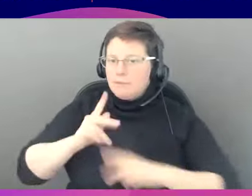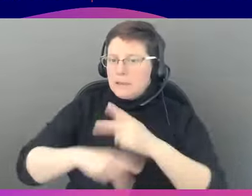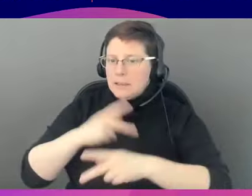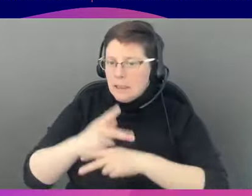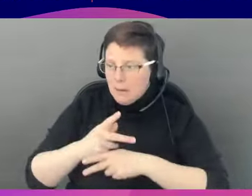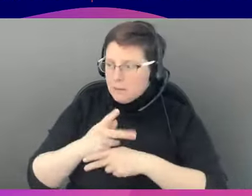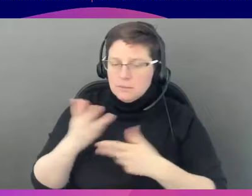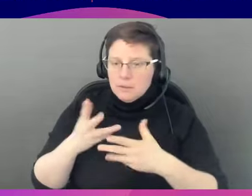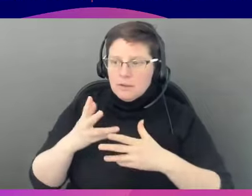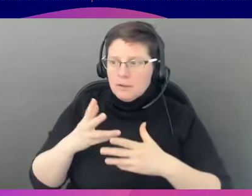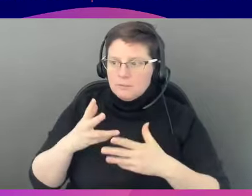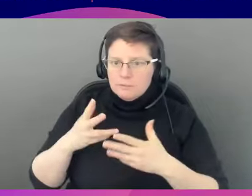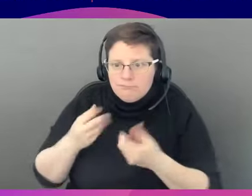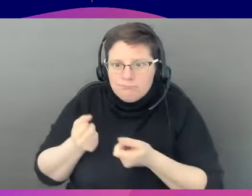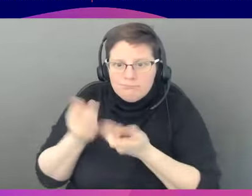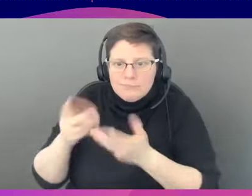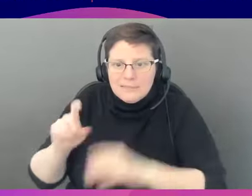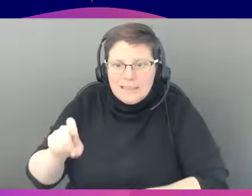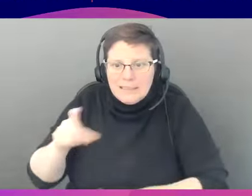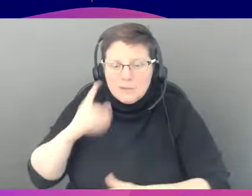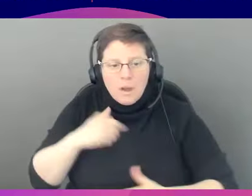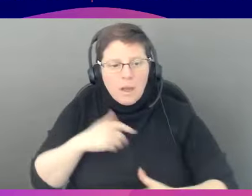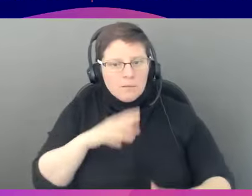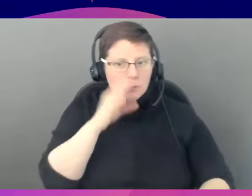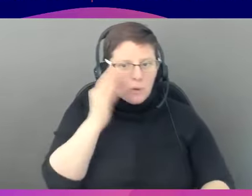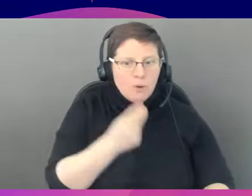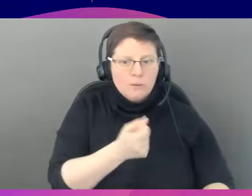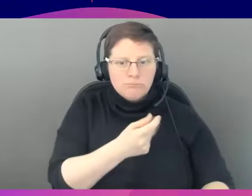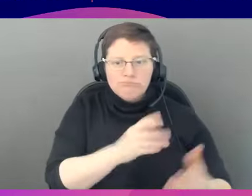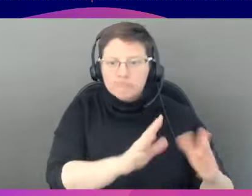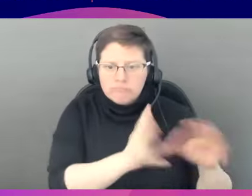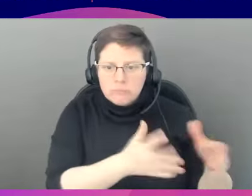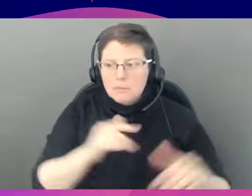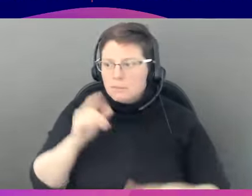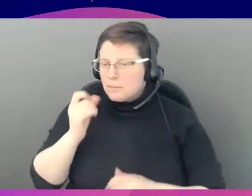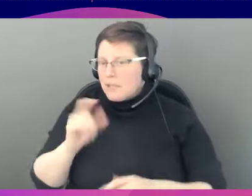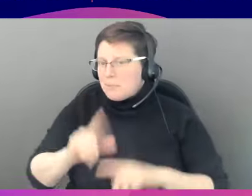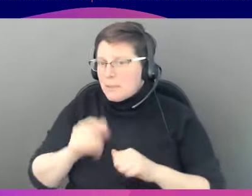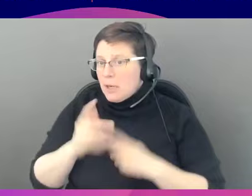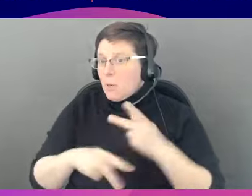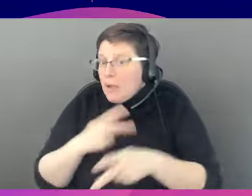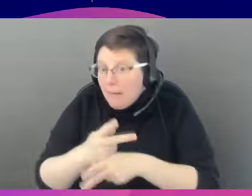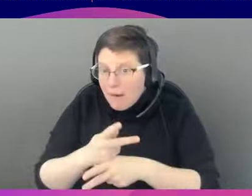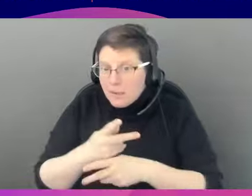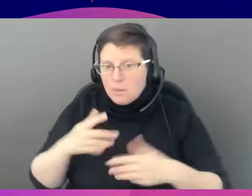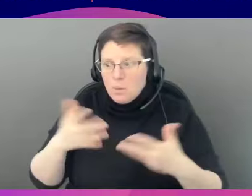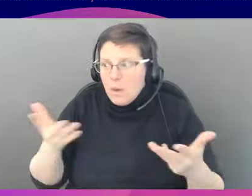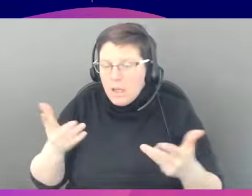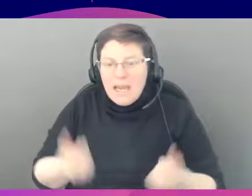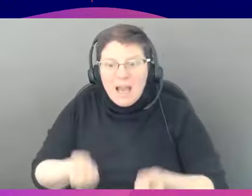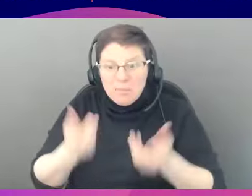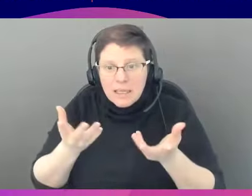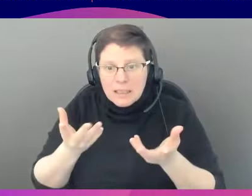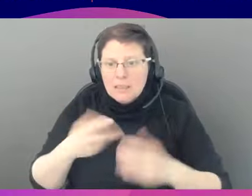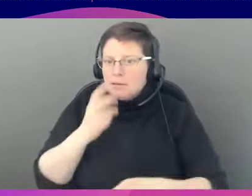cat. So depending on the number of animals, the type of animals, it can be quite difficult for survivors to find that care if